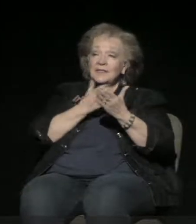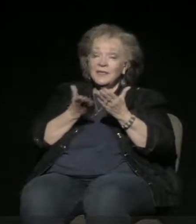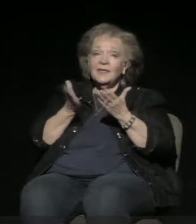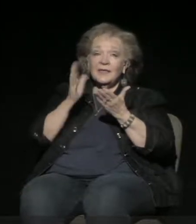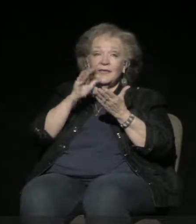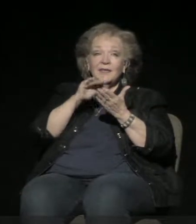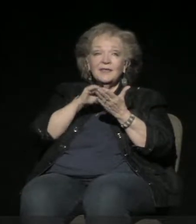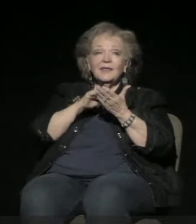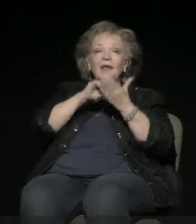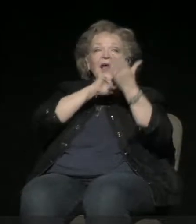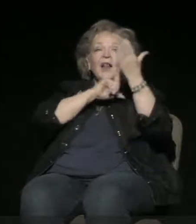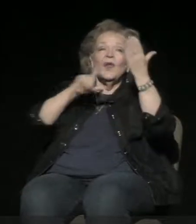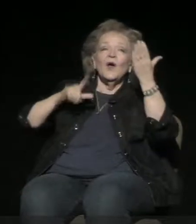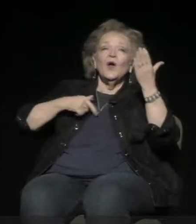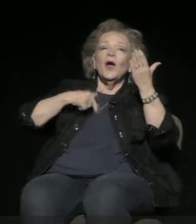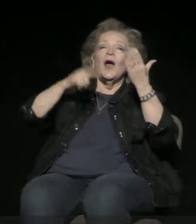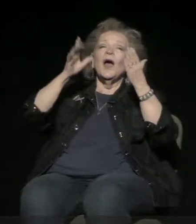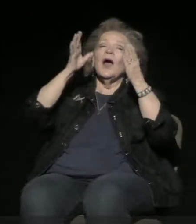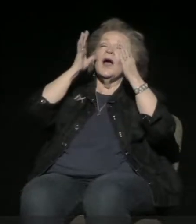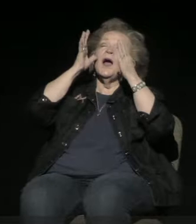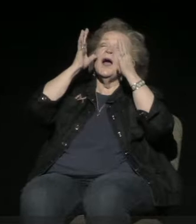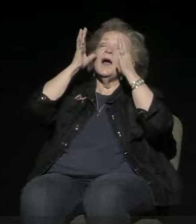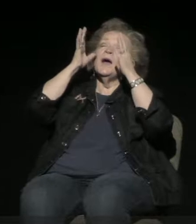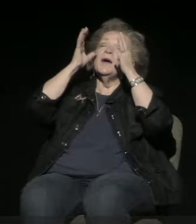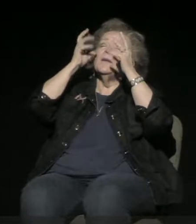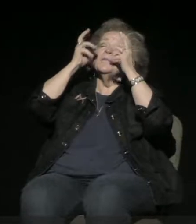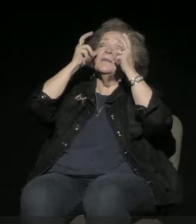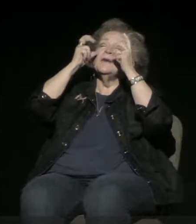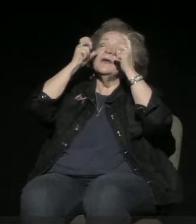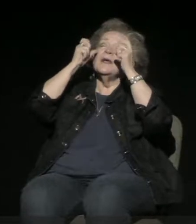Lord I'm amazed